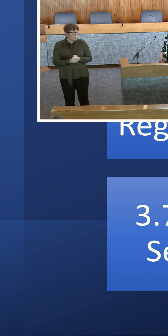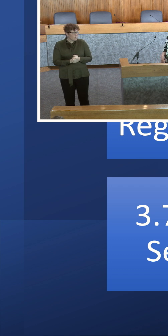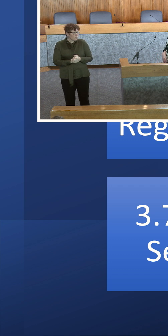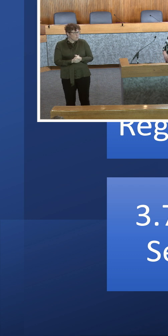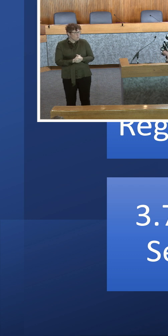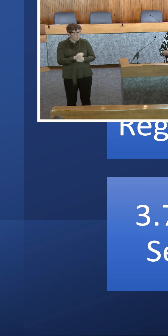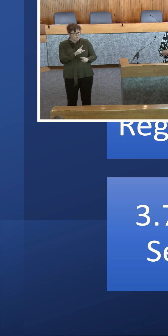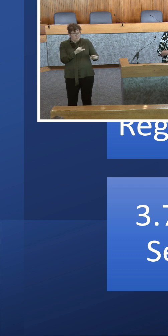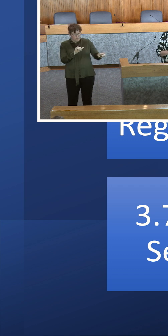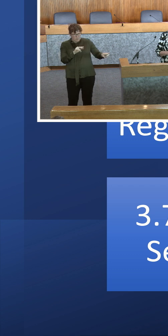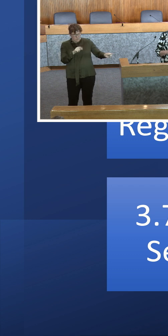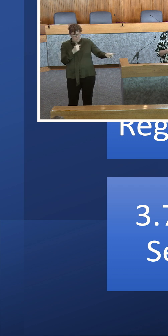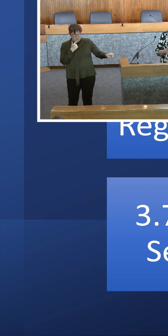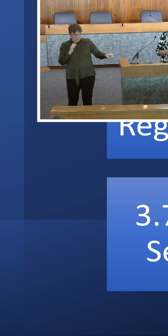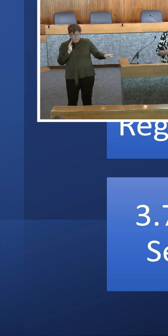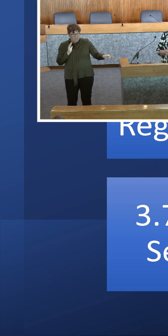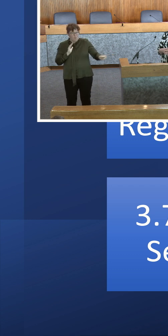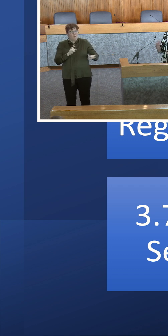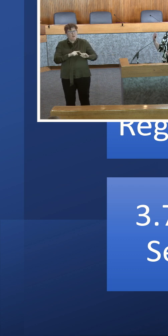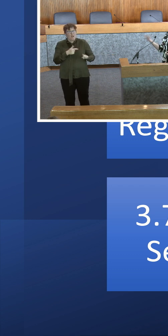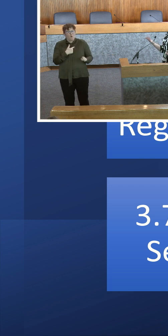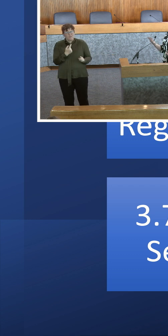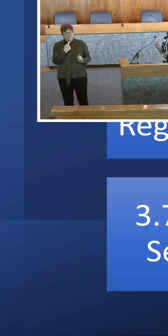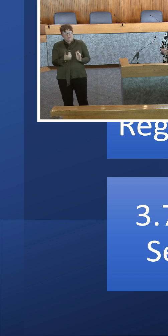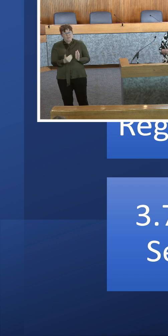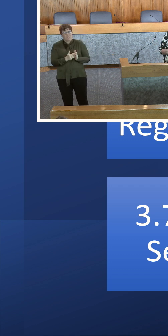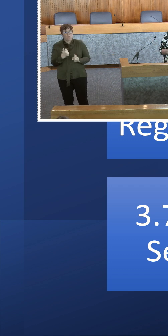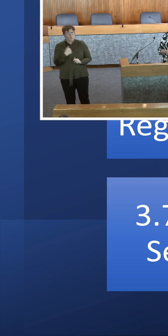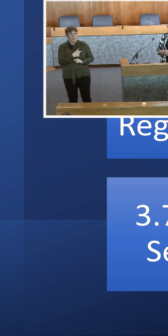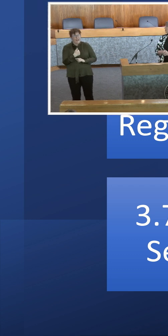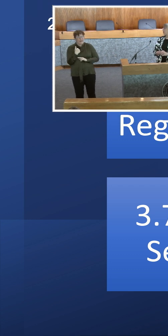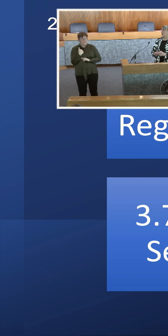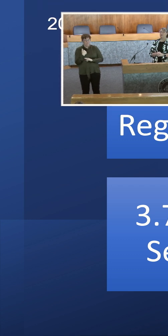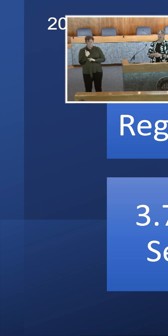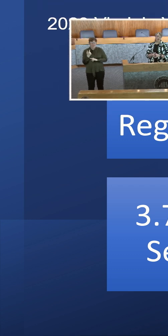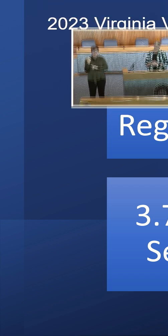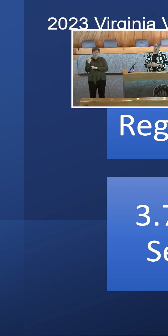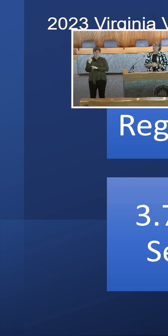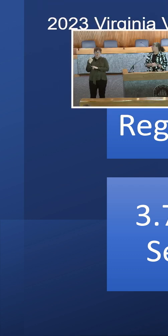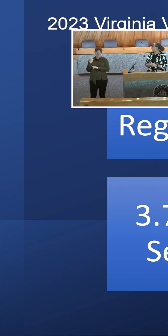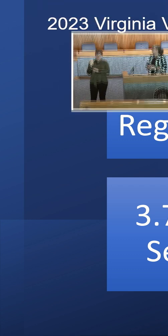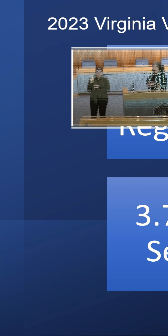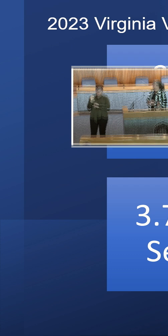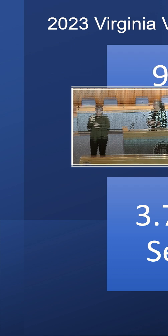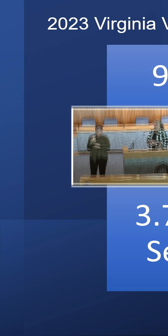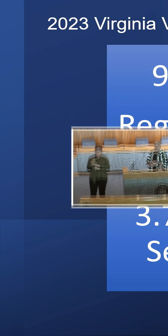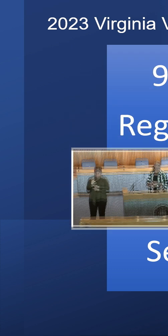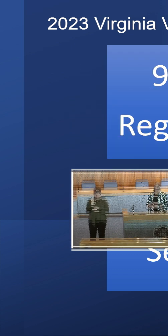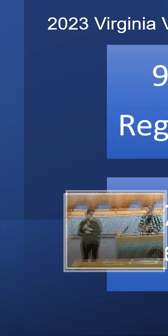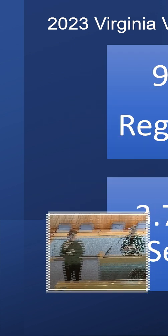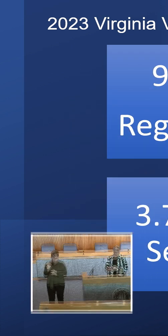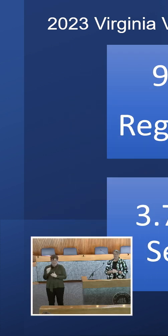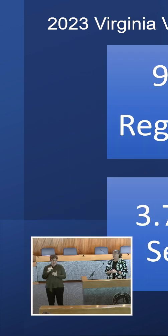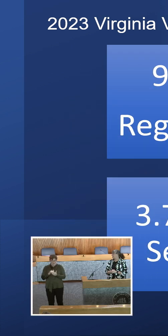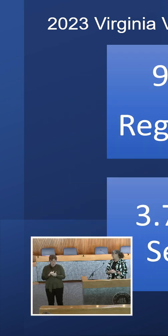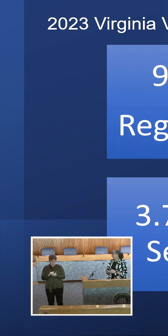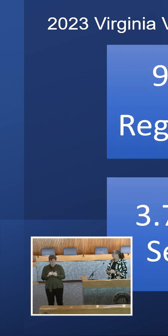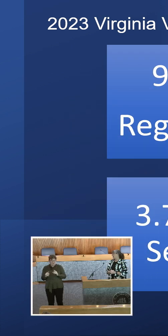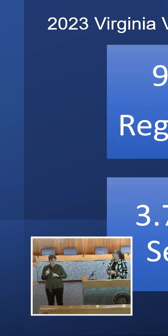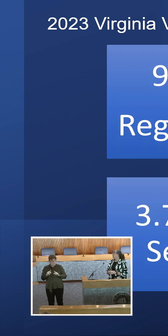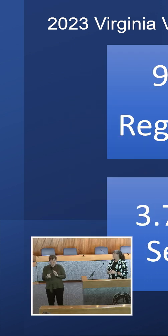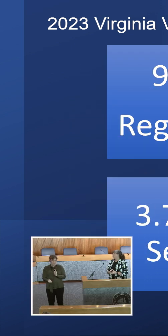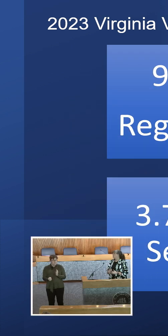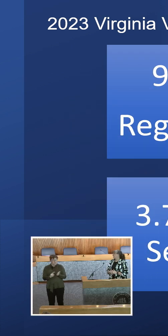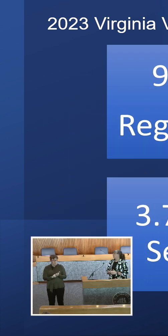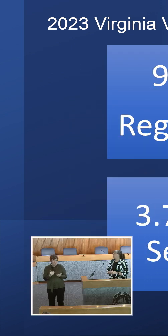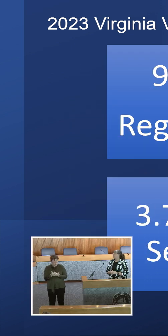And Linda mentioned this as well, but I want to bring this up now, that we have, last year there were over 99,000 registrations in